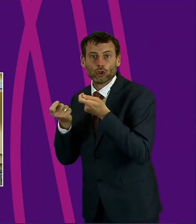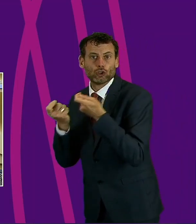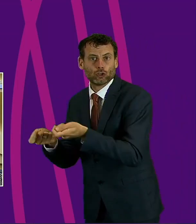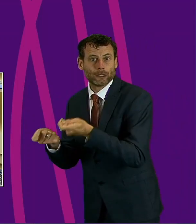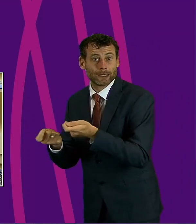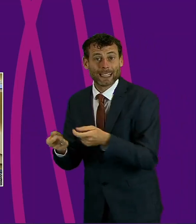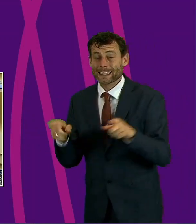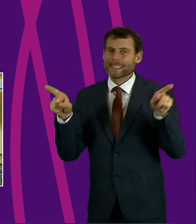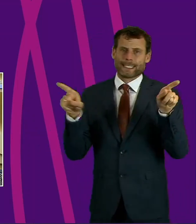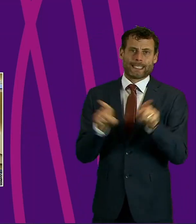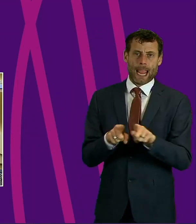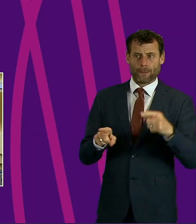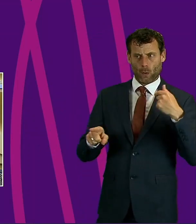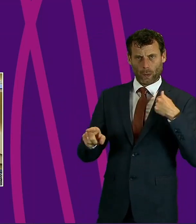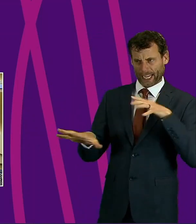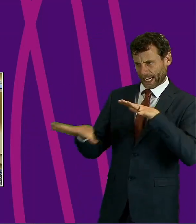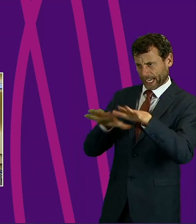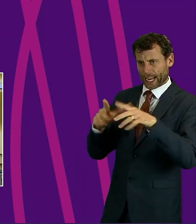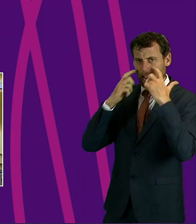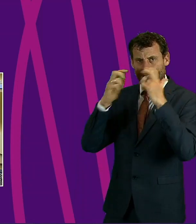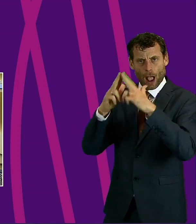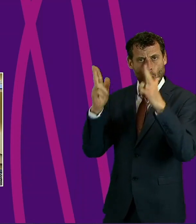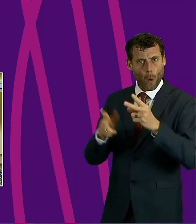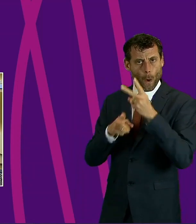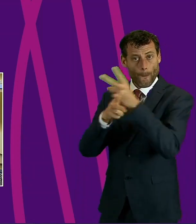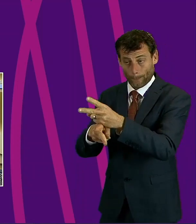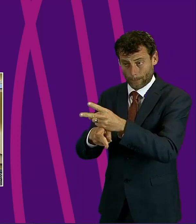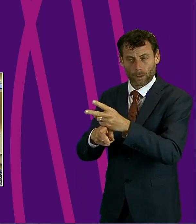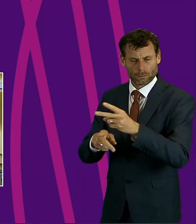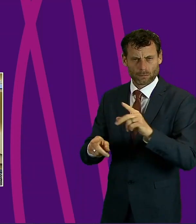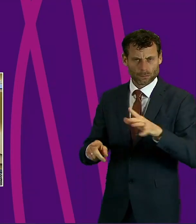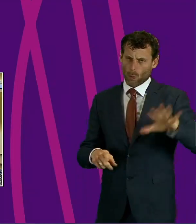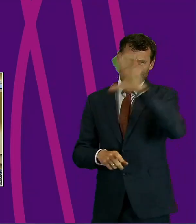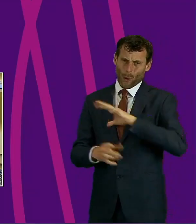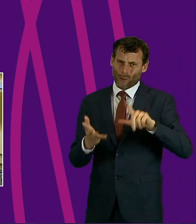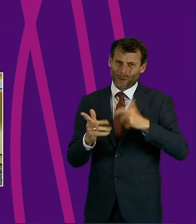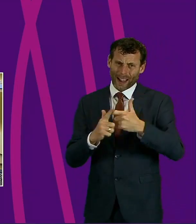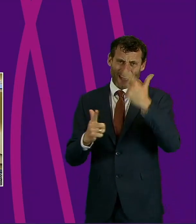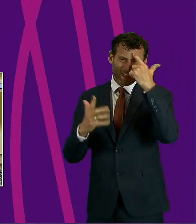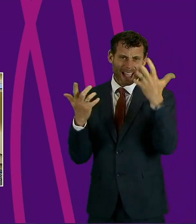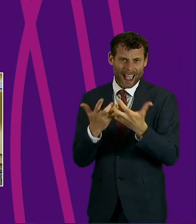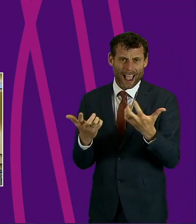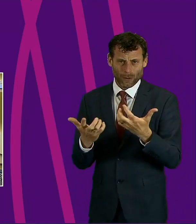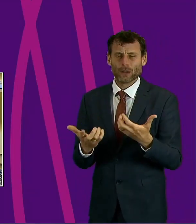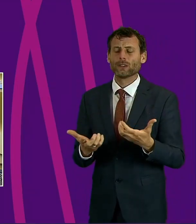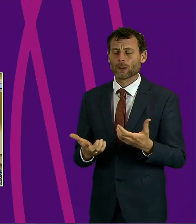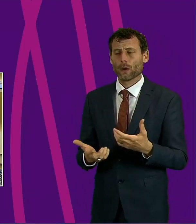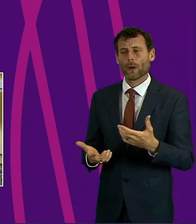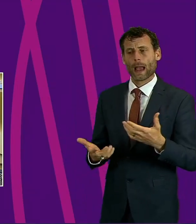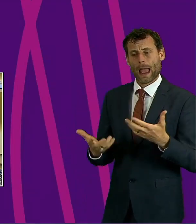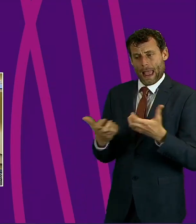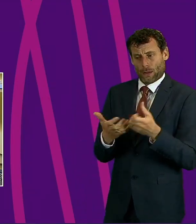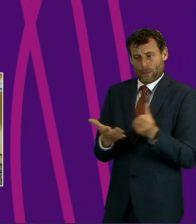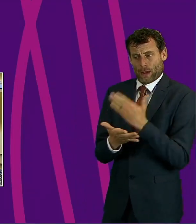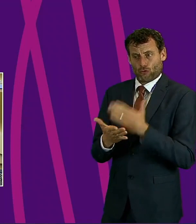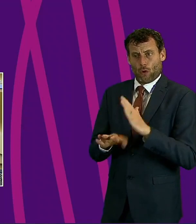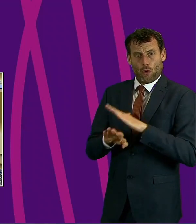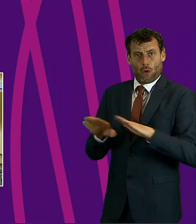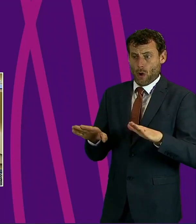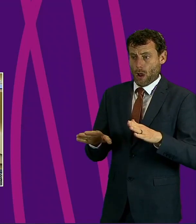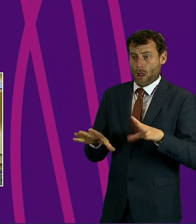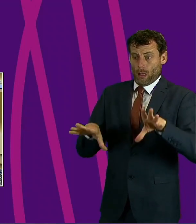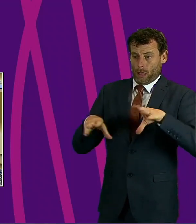get on top of, as all of the governments across the UK are doing. There are still concerns about nosocomial infection, about the transmission of this virus in